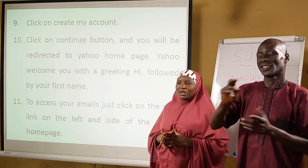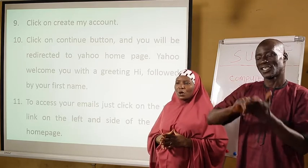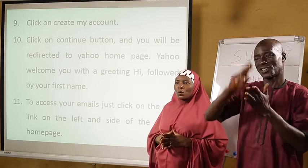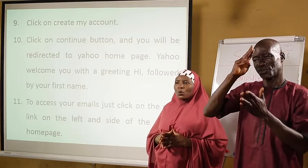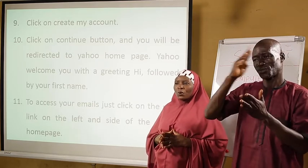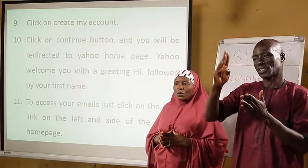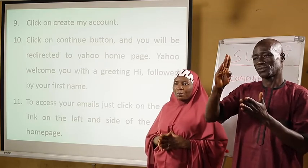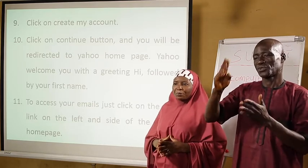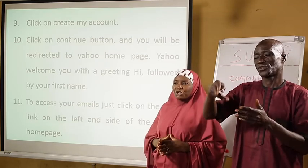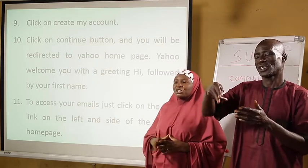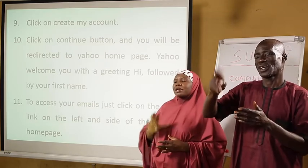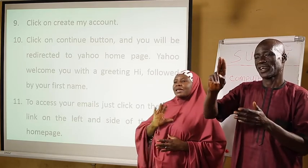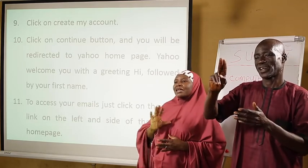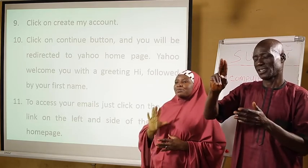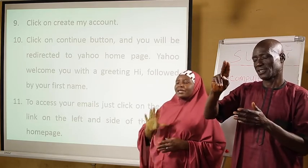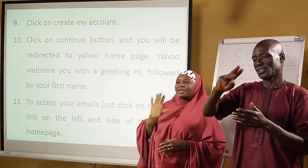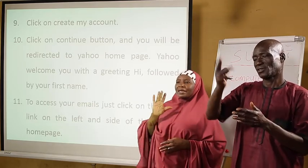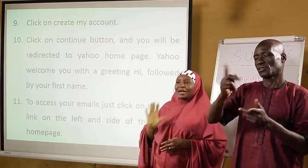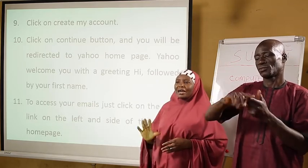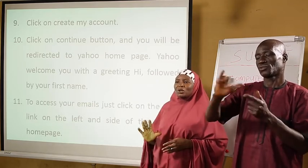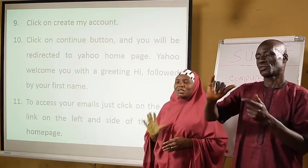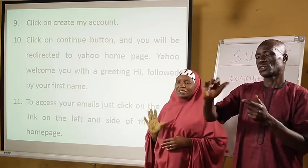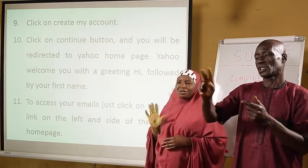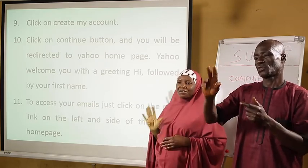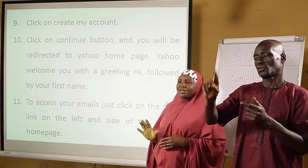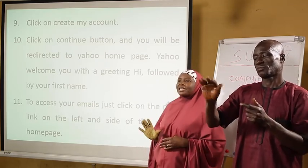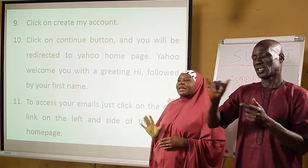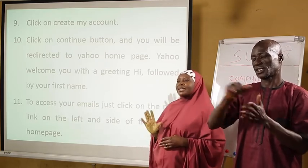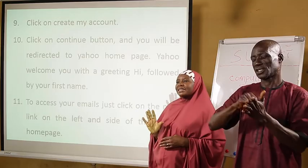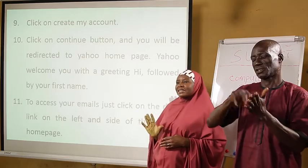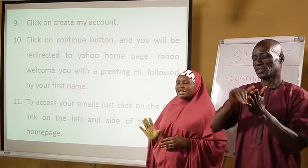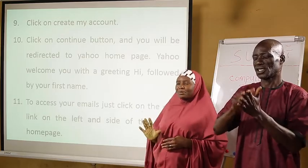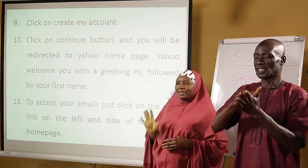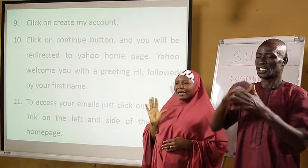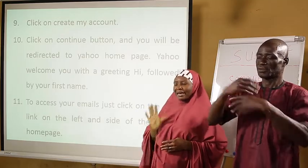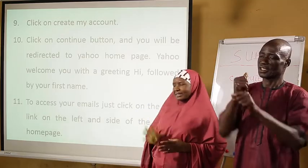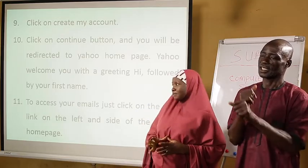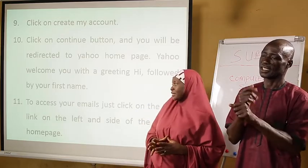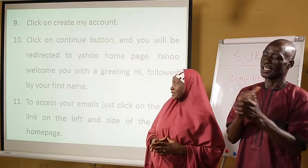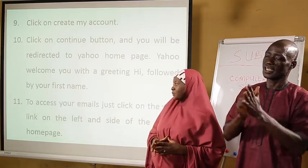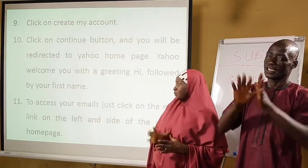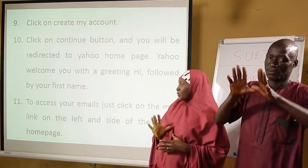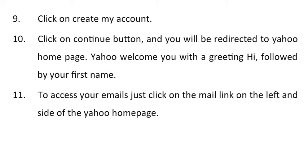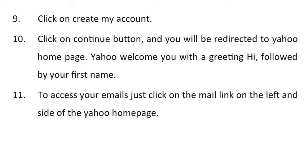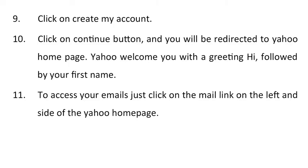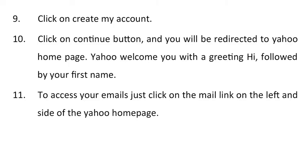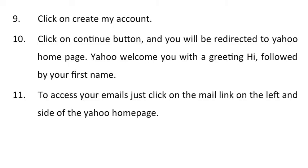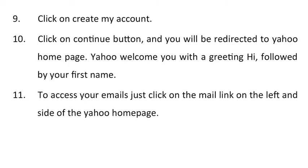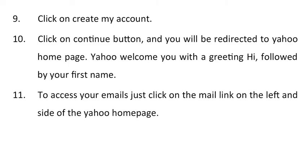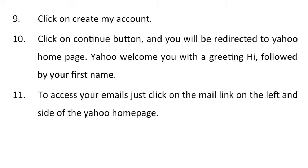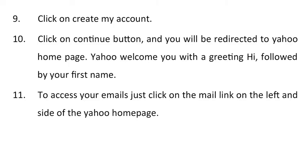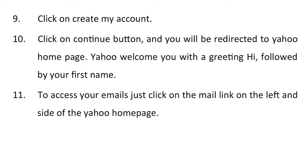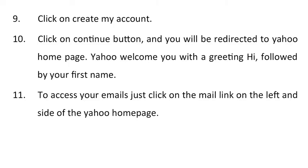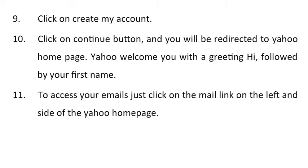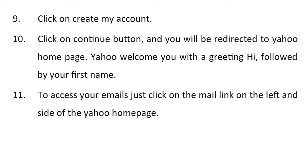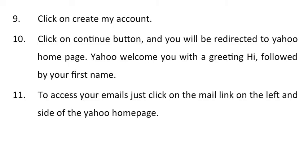to Yahoo page. That means the account has been created and it has been accepted. To access